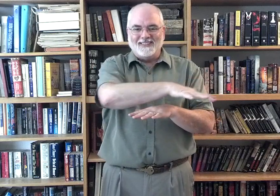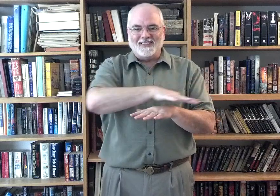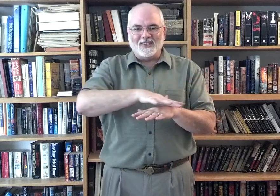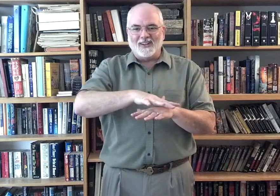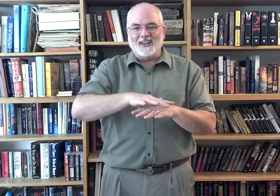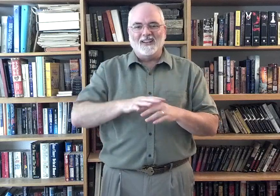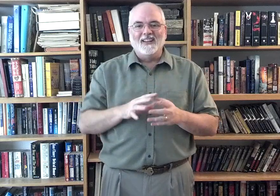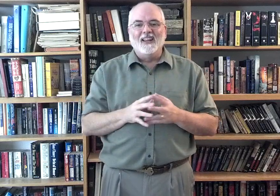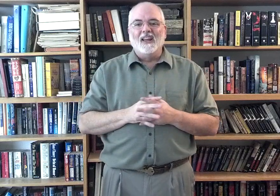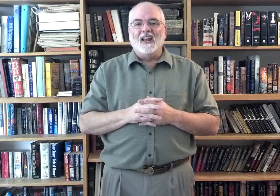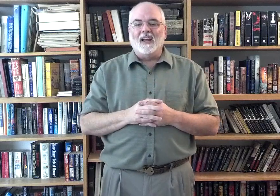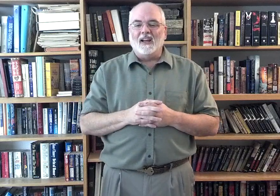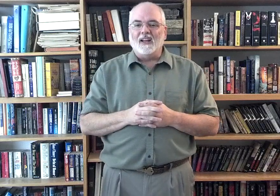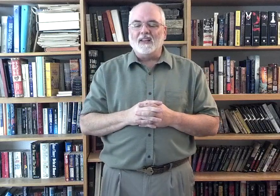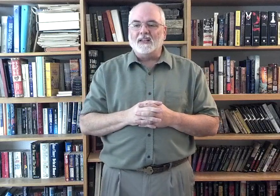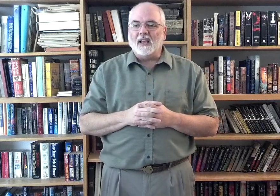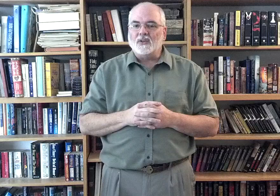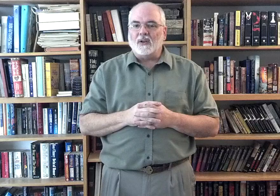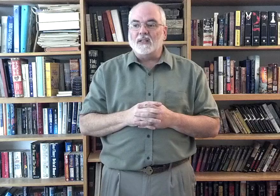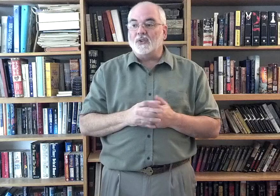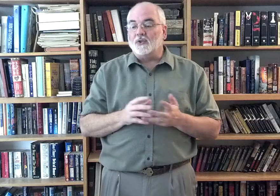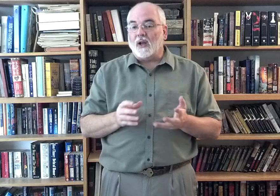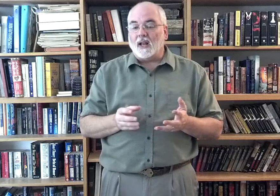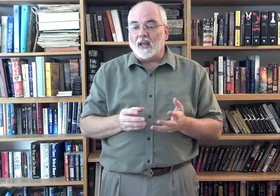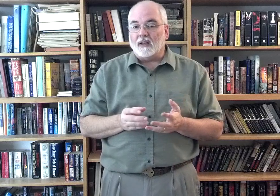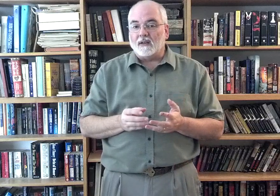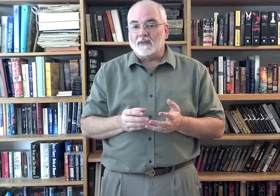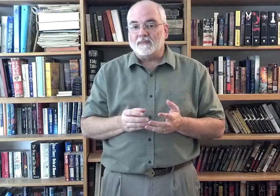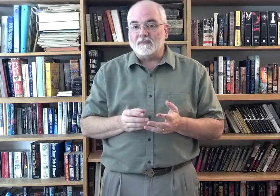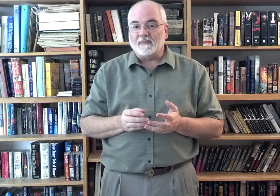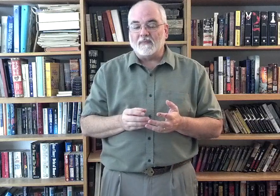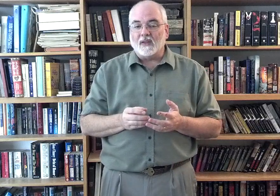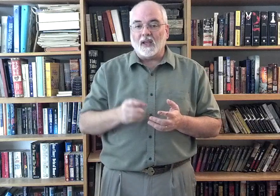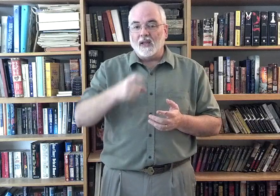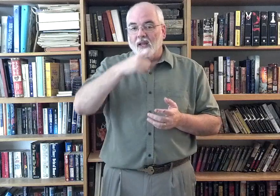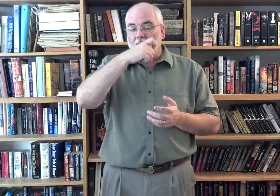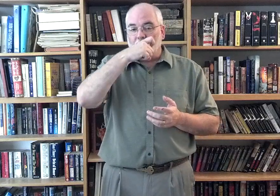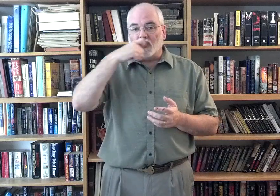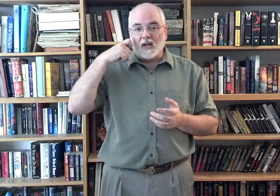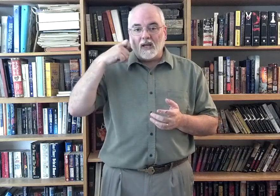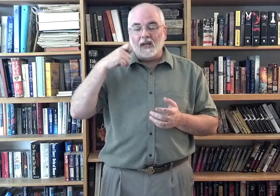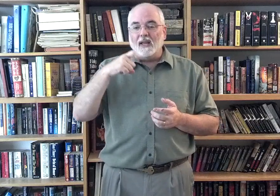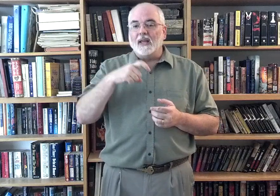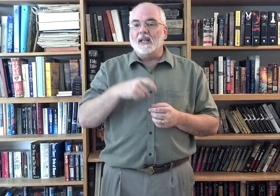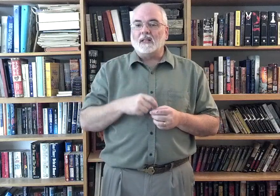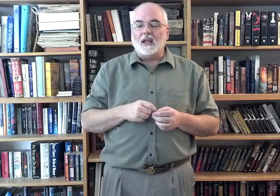all right? The desert is the dry land, okay? Dry, it's like